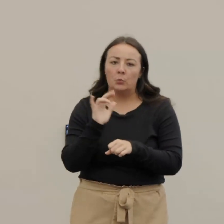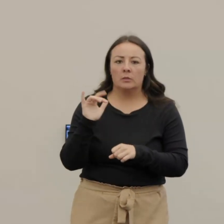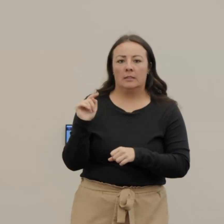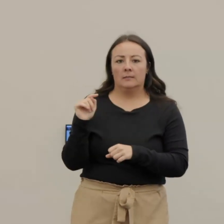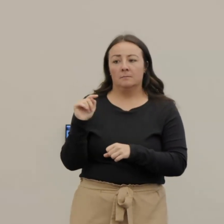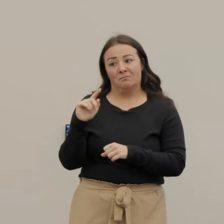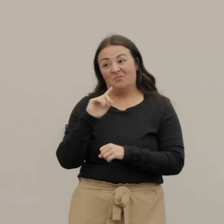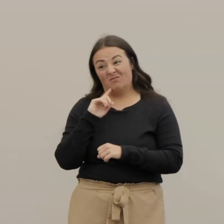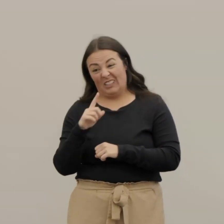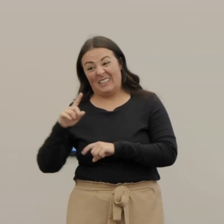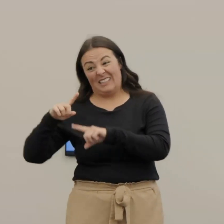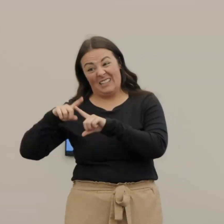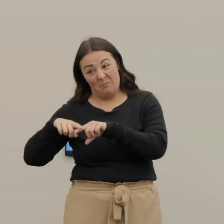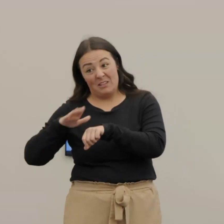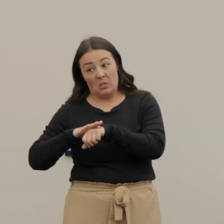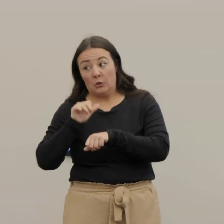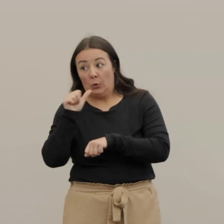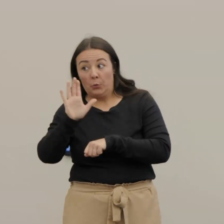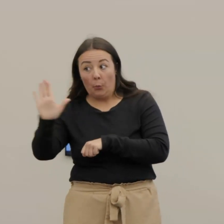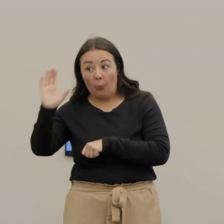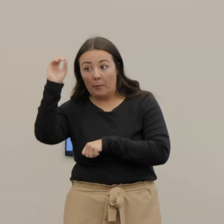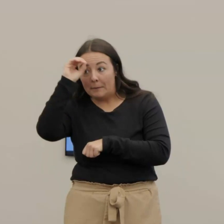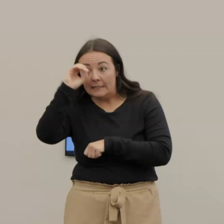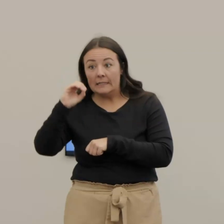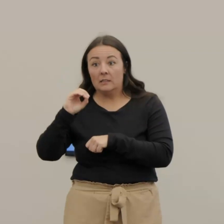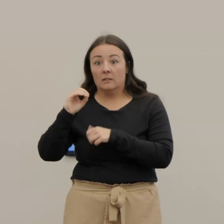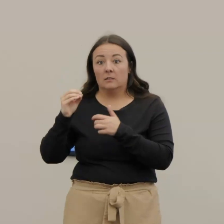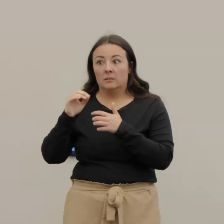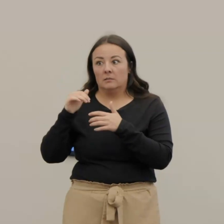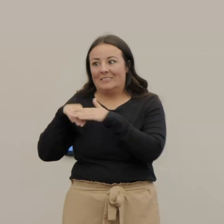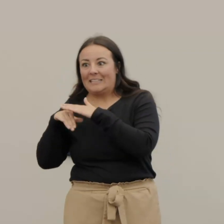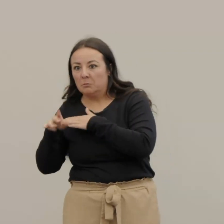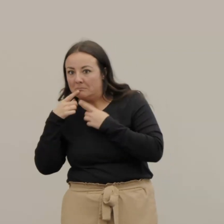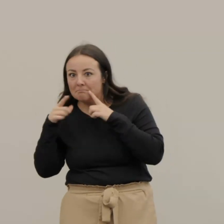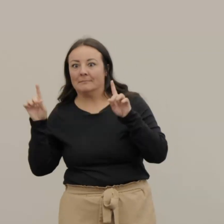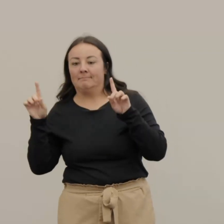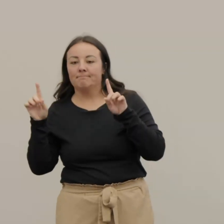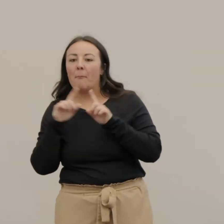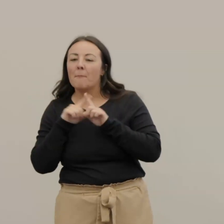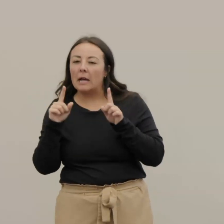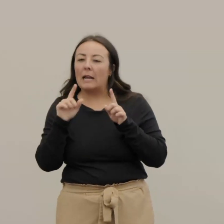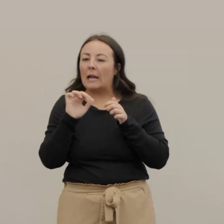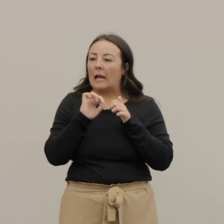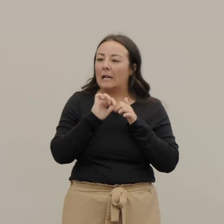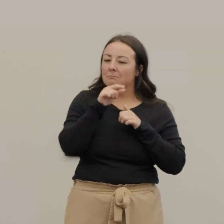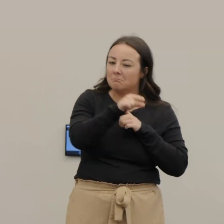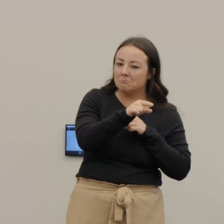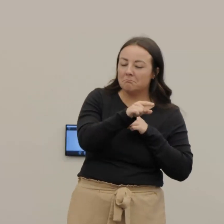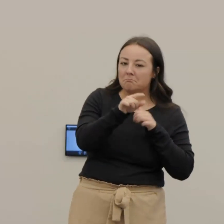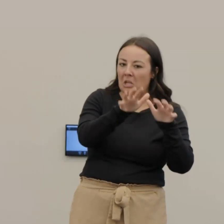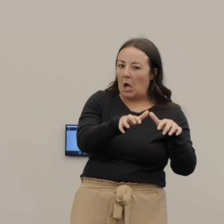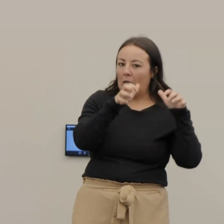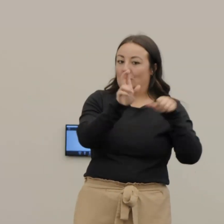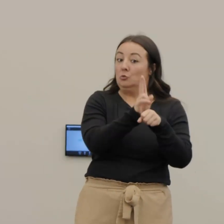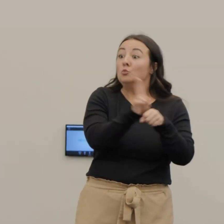depends on not how good you think it is when you create it, but how well is it serving your